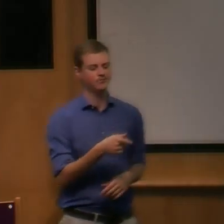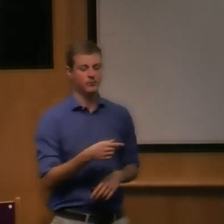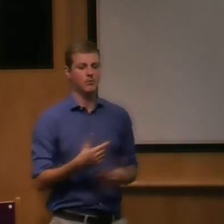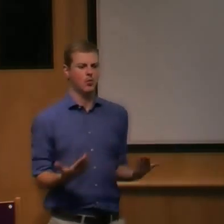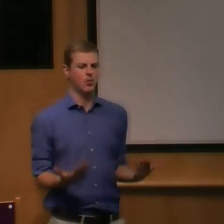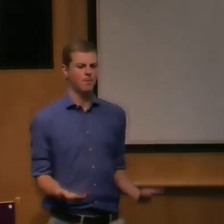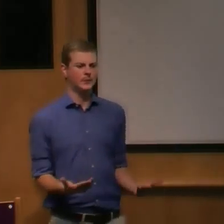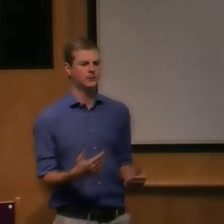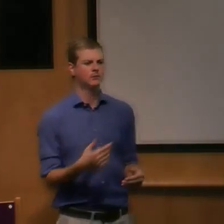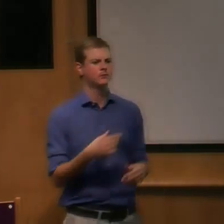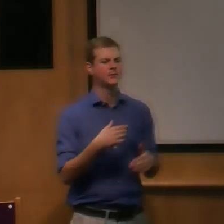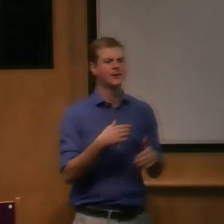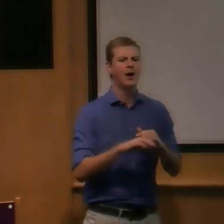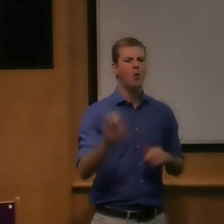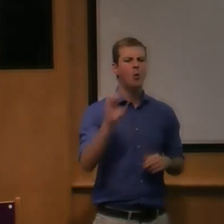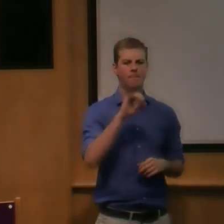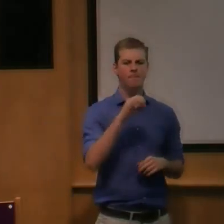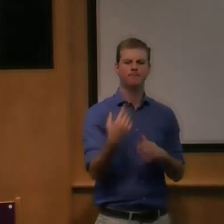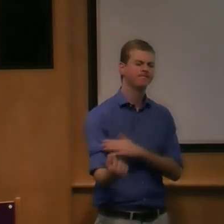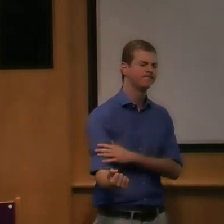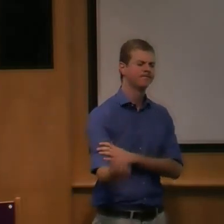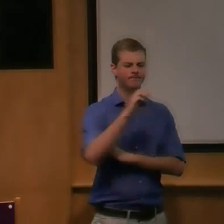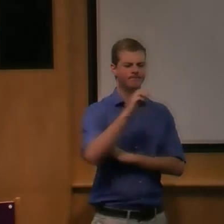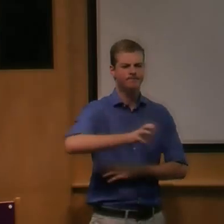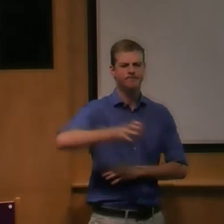strong student union organisations there.